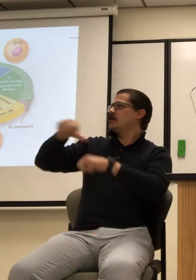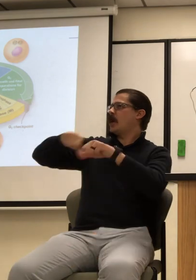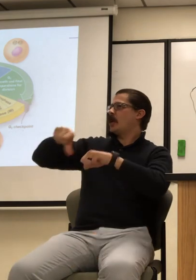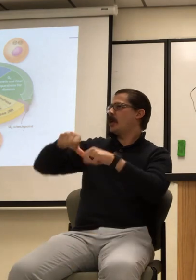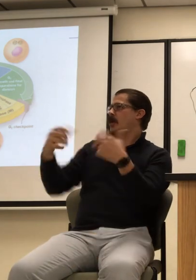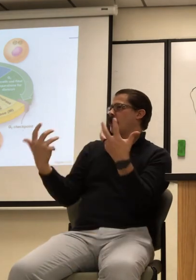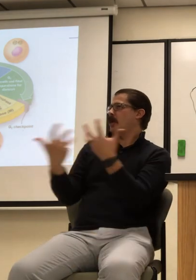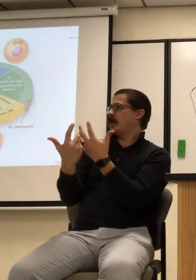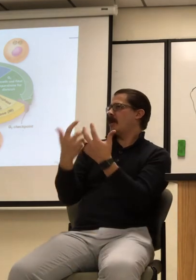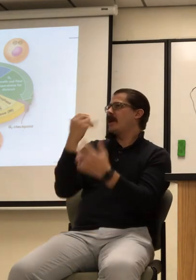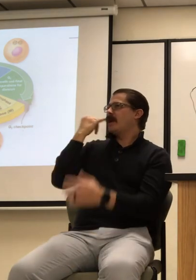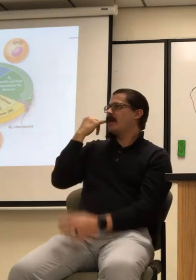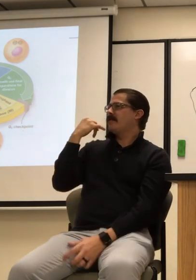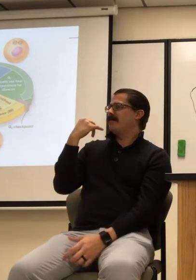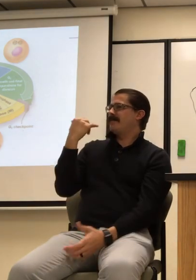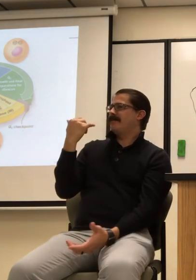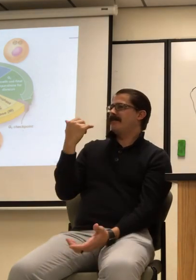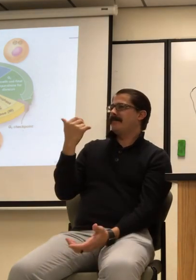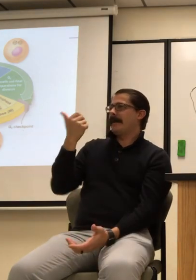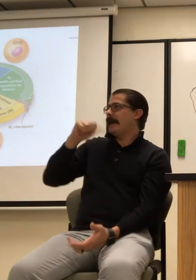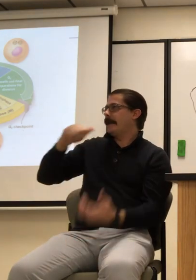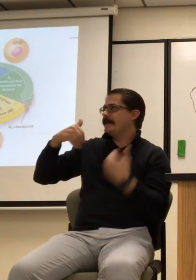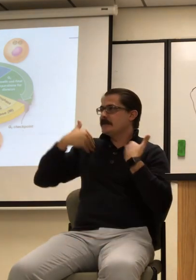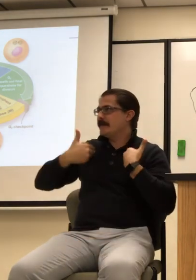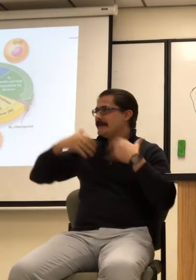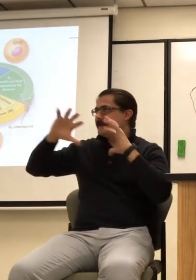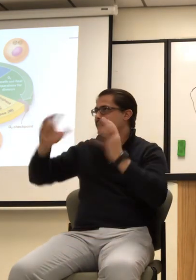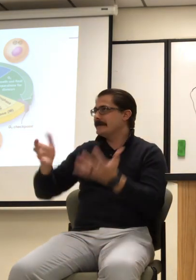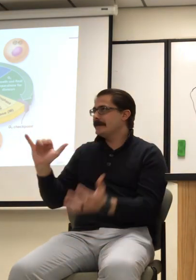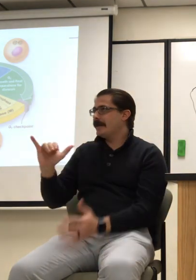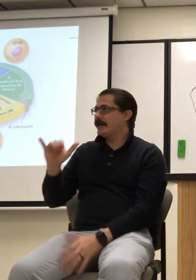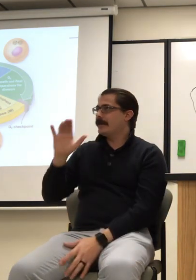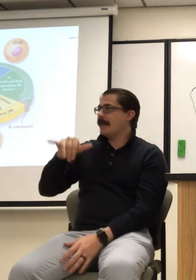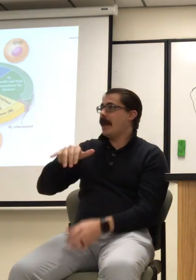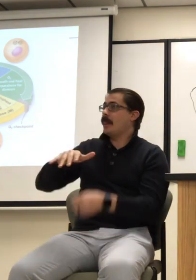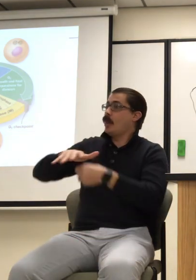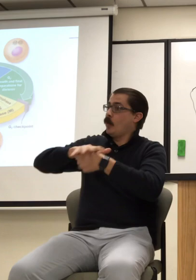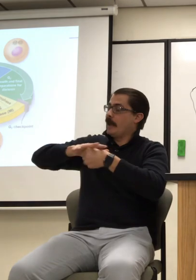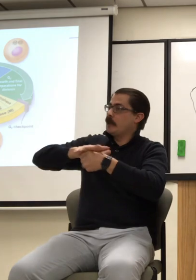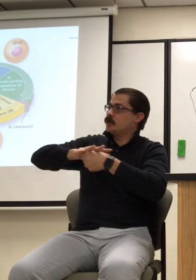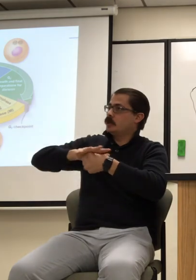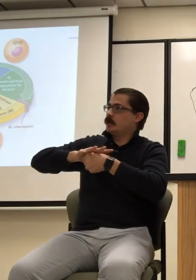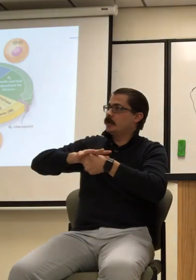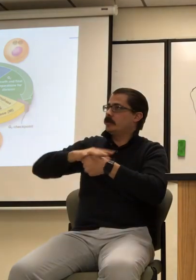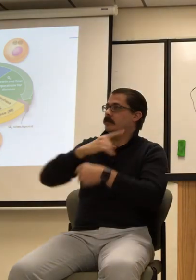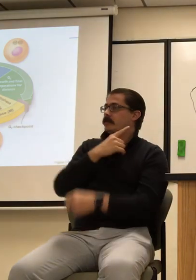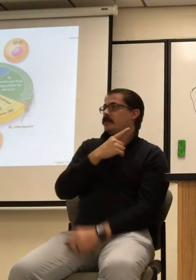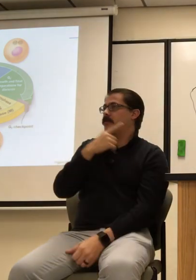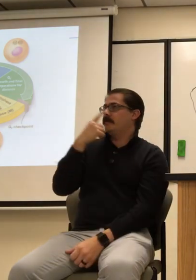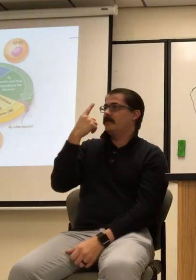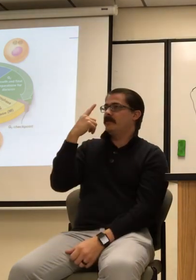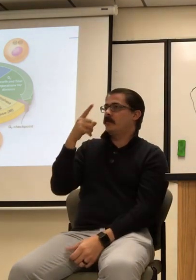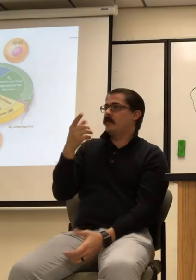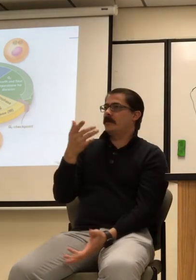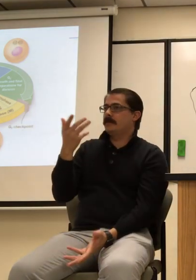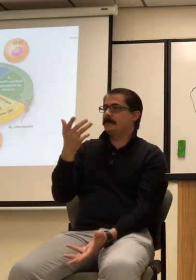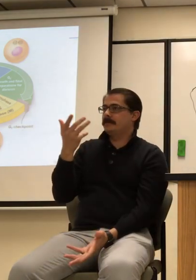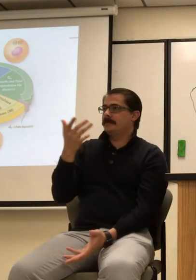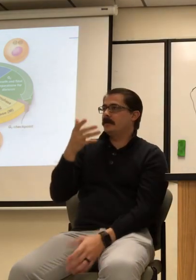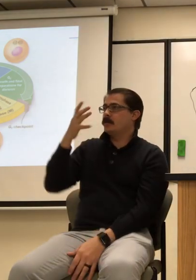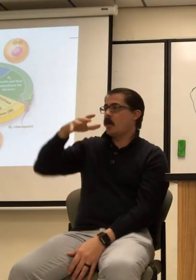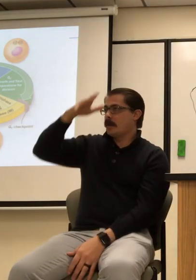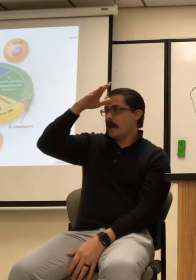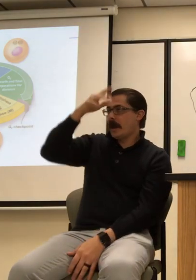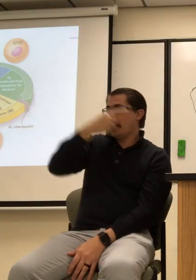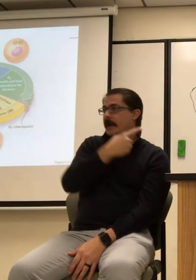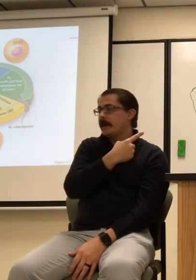like look at, you know, any species, like let's say that location, there for your dad